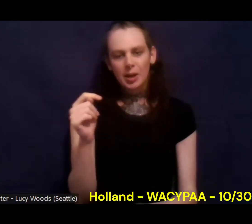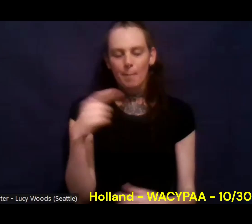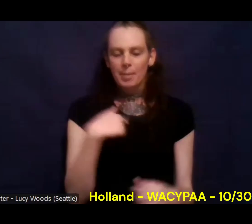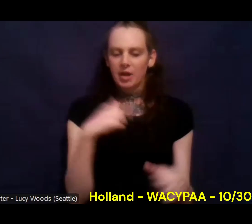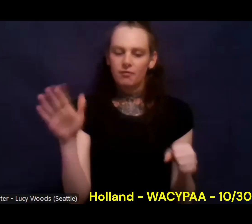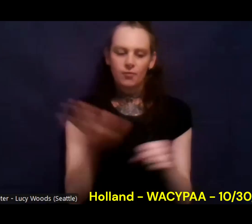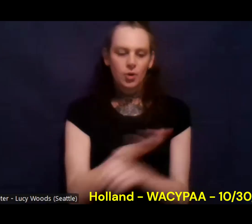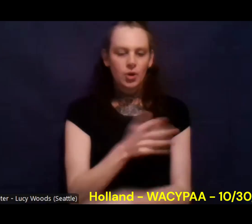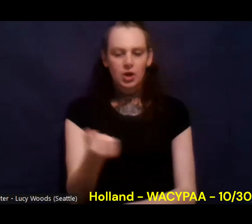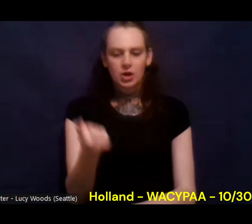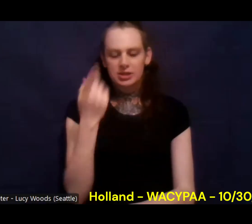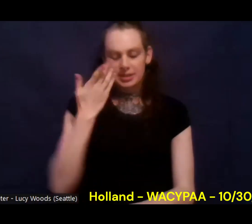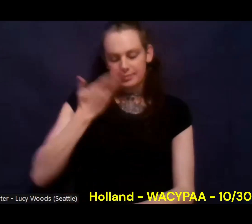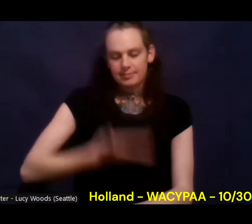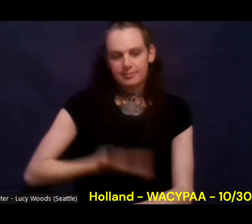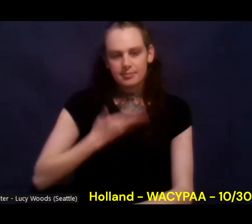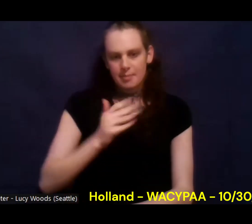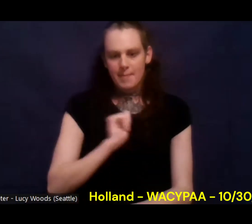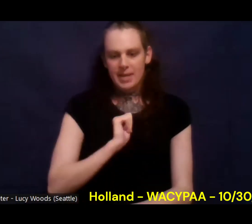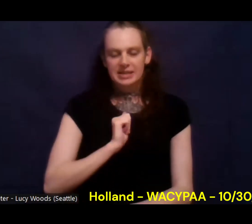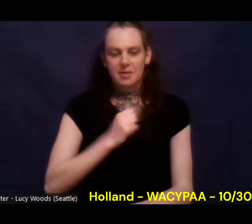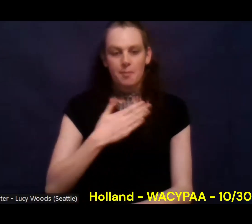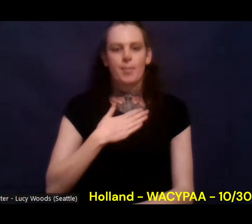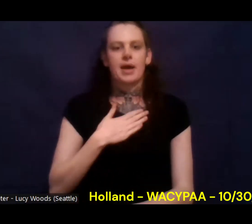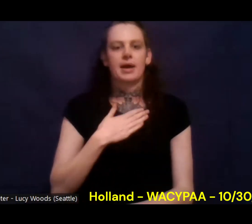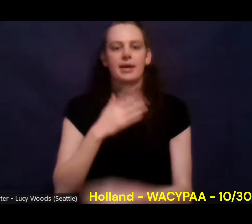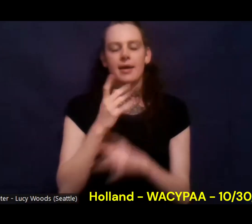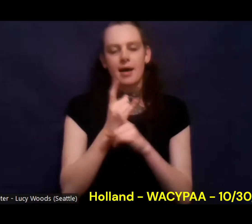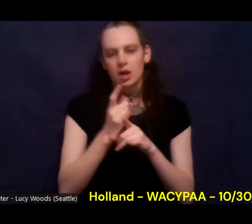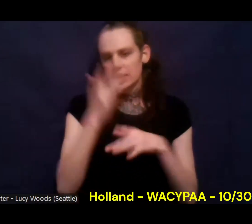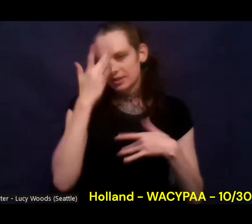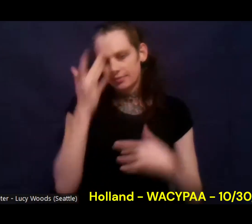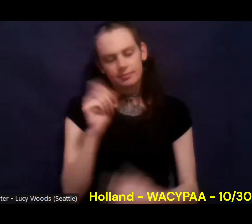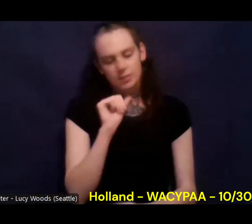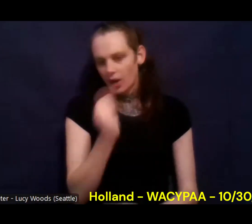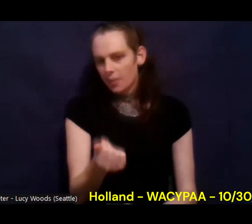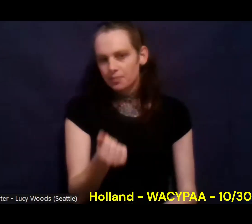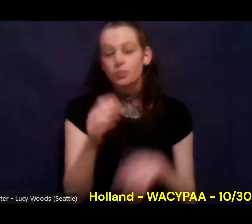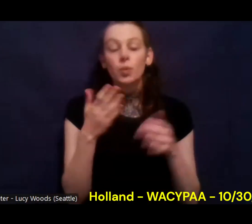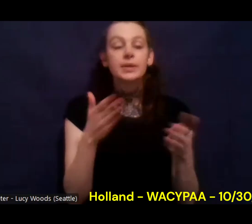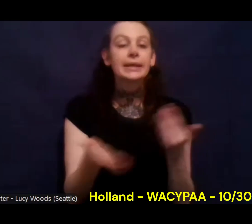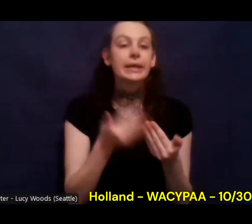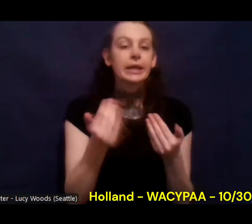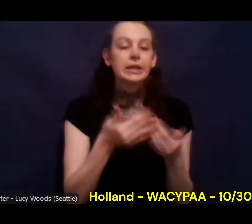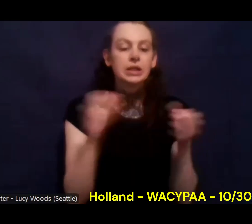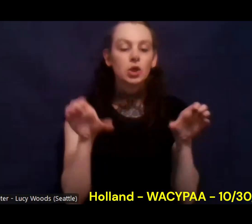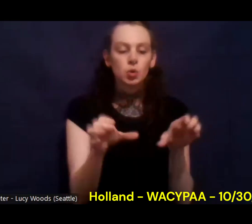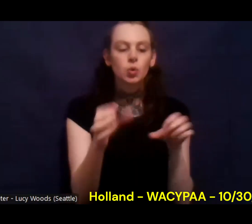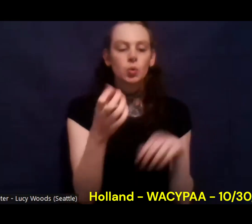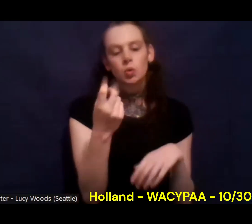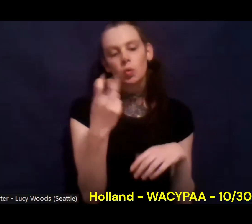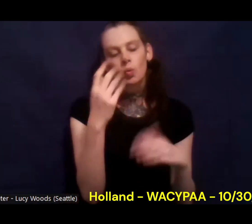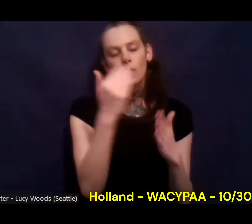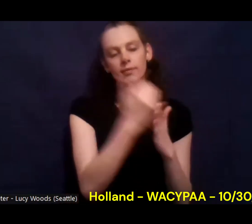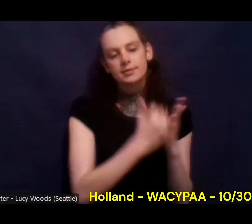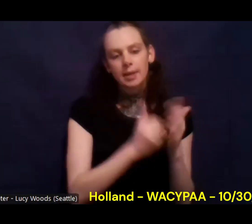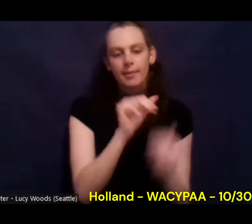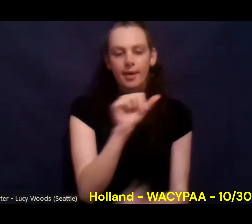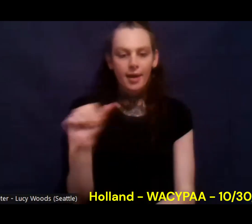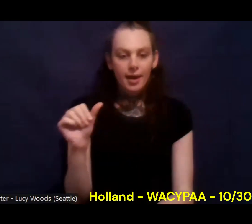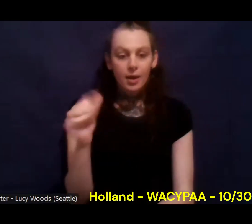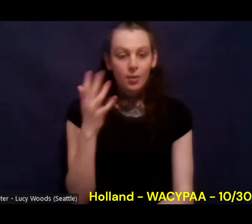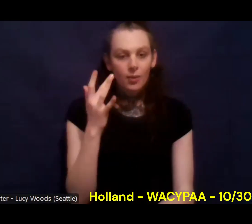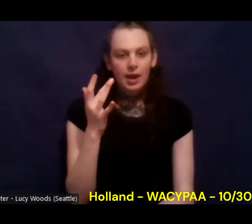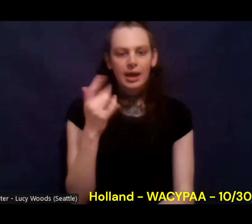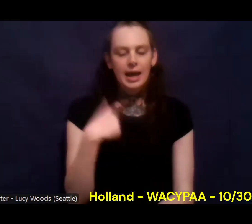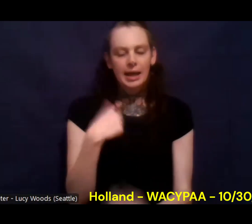was really easy to do the 12 steps of Alcoholics Anonymous and be open to a new way of life because I just didn't know any other